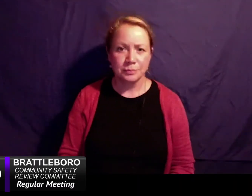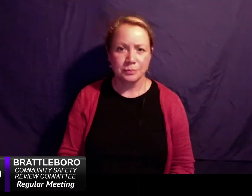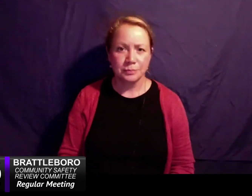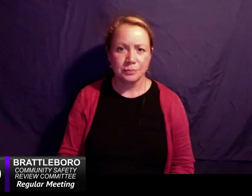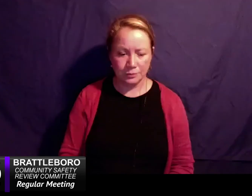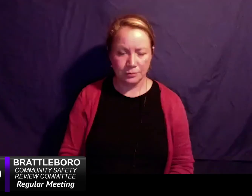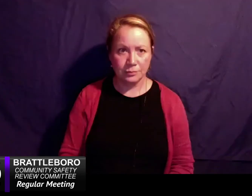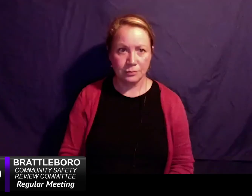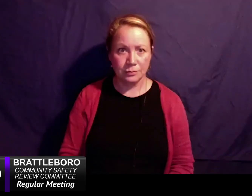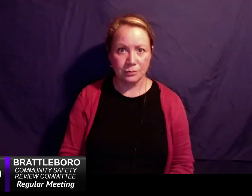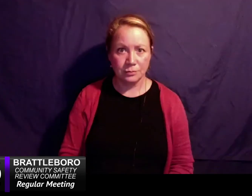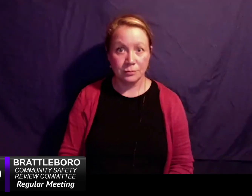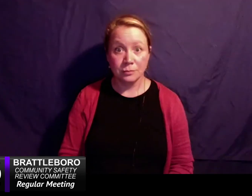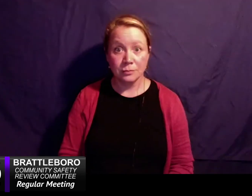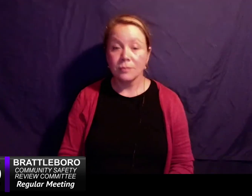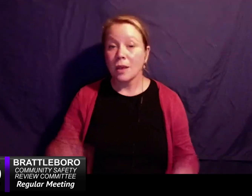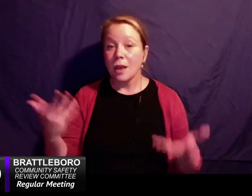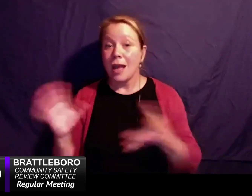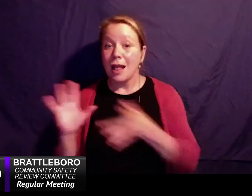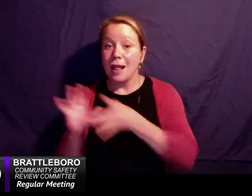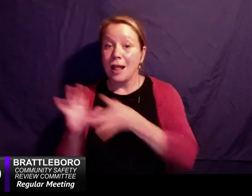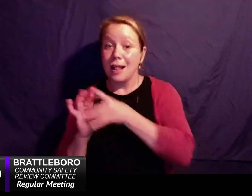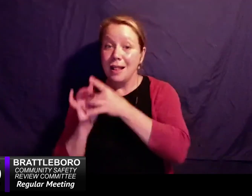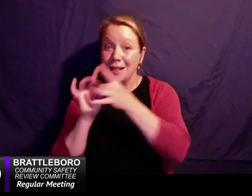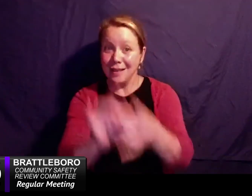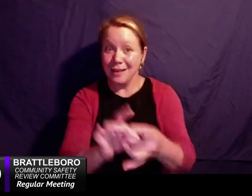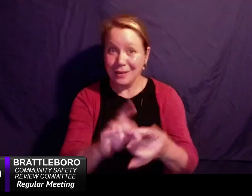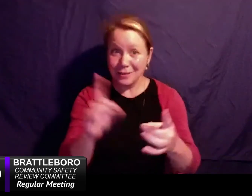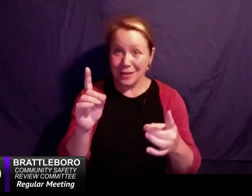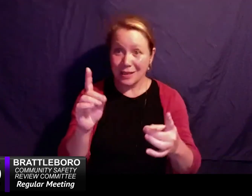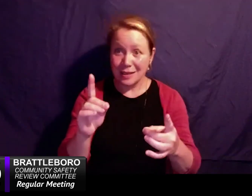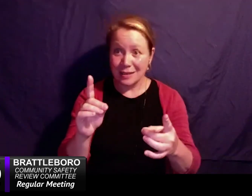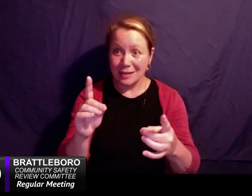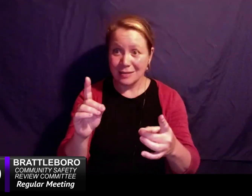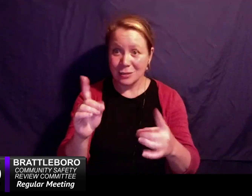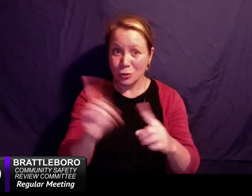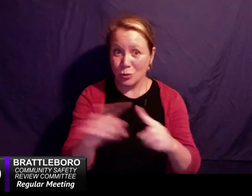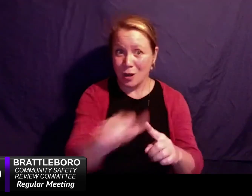Which segues us in, unless there are questions,